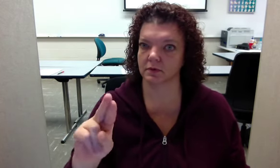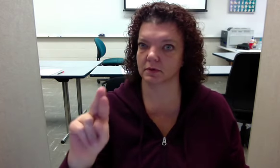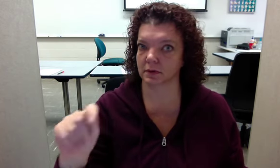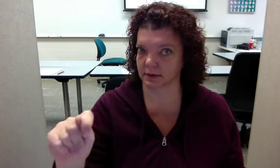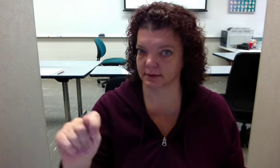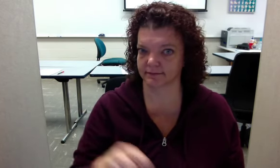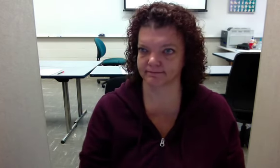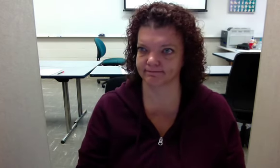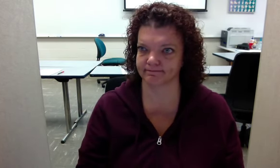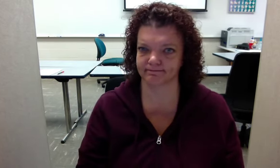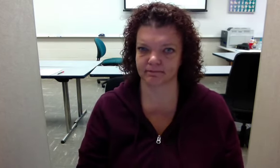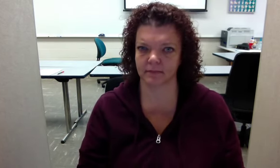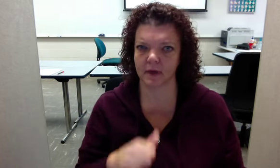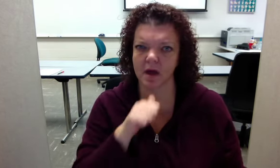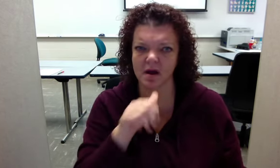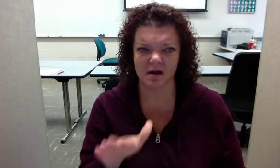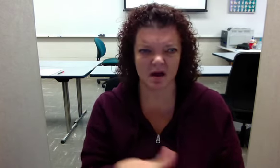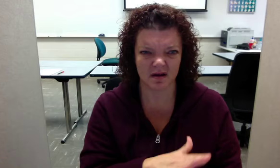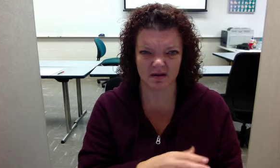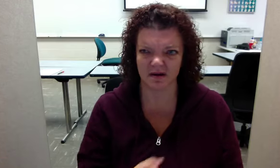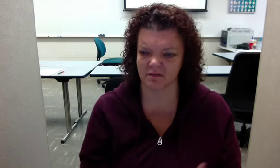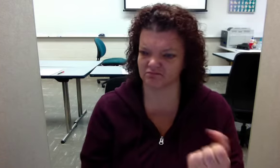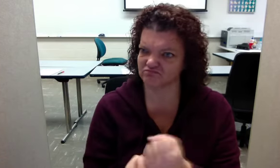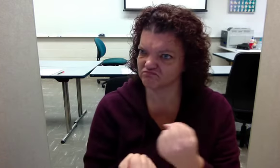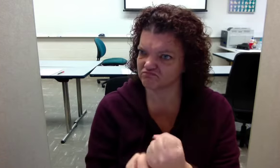All right, they were poorly trained.